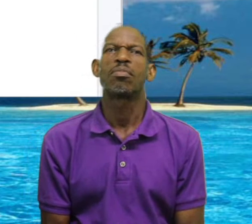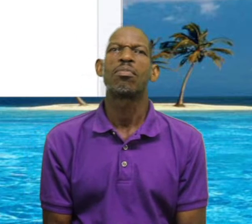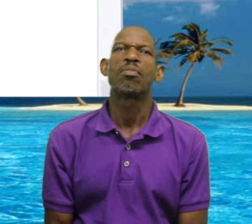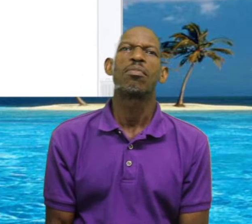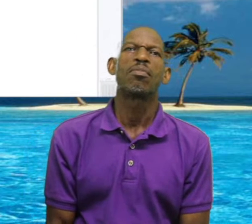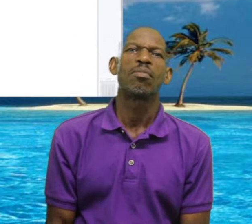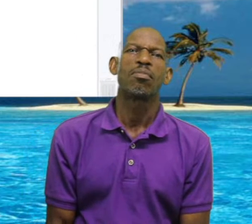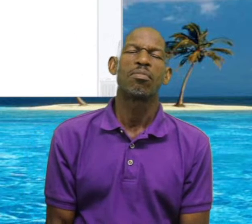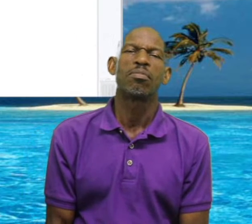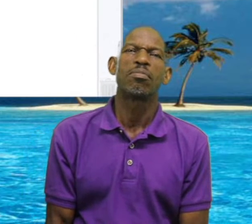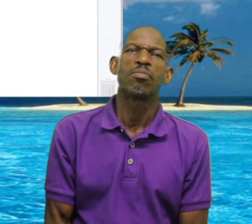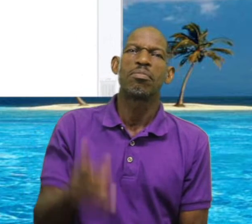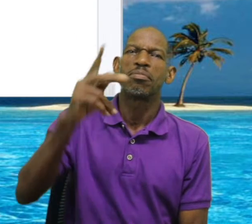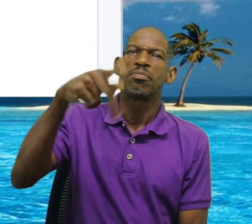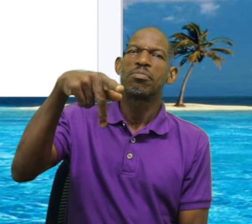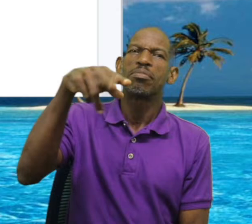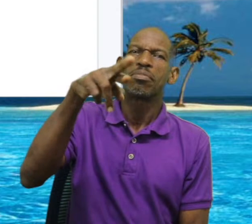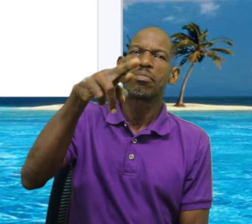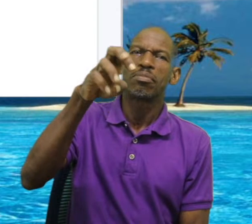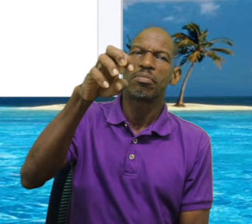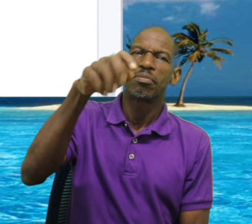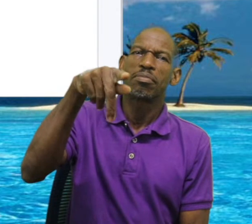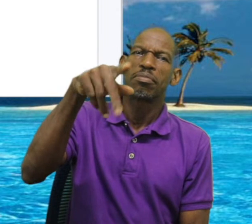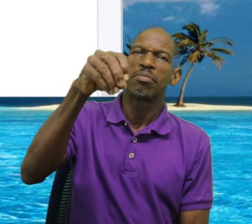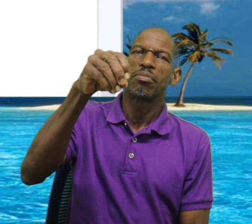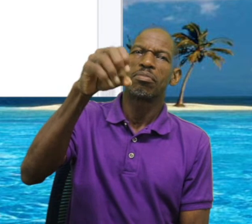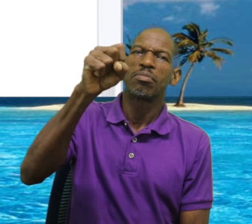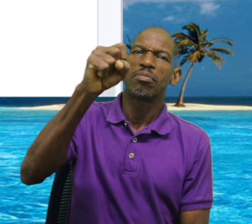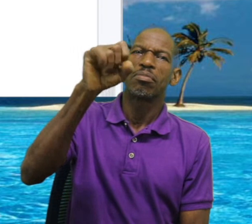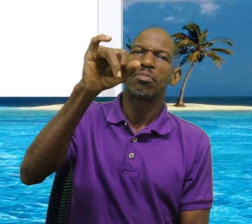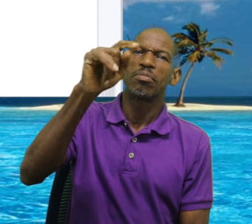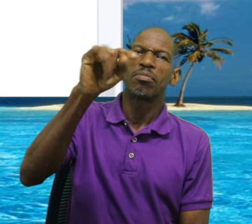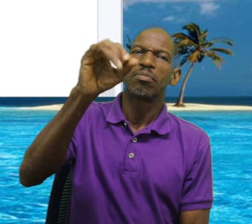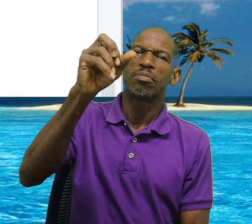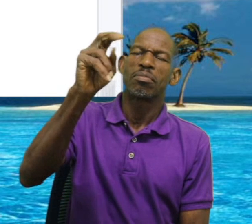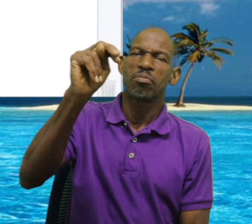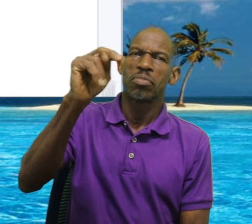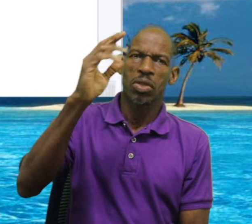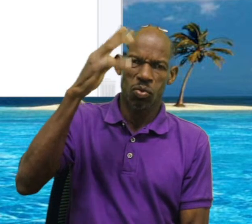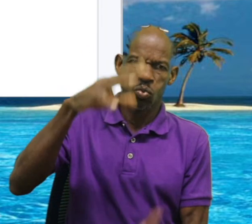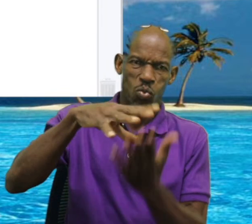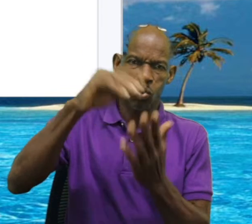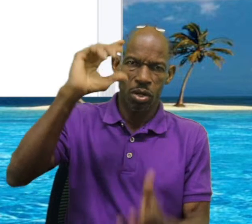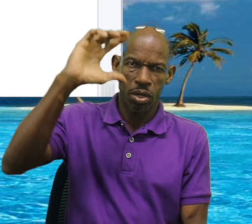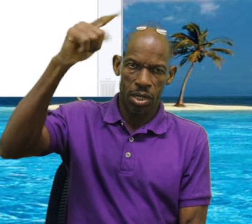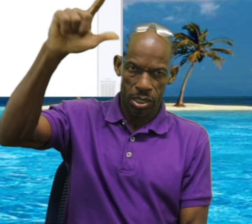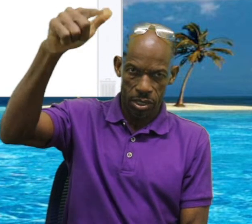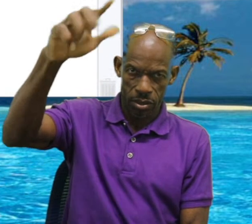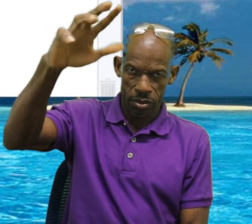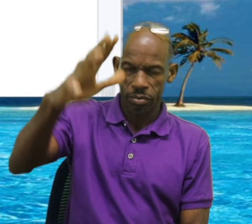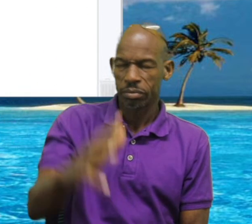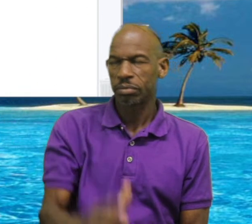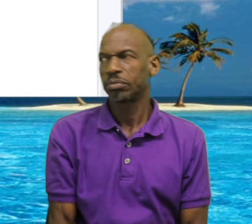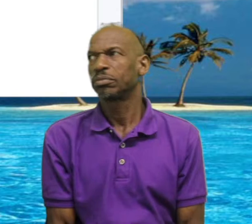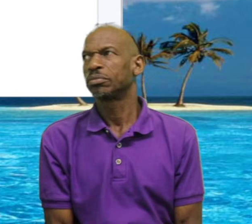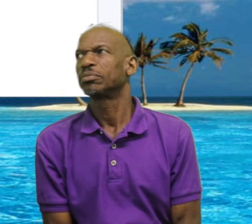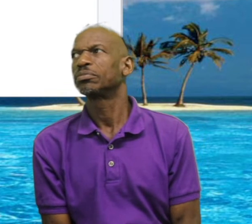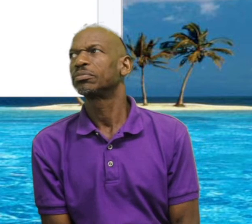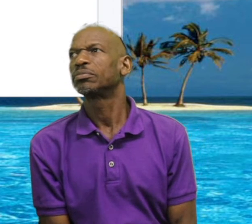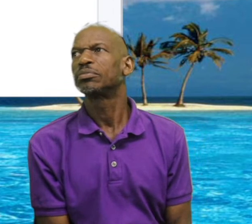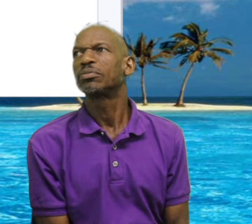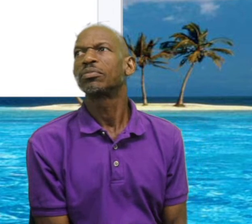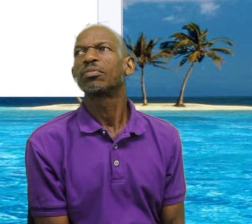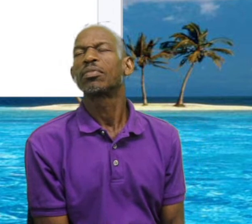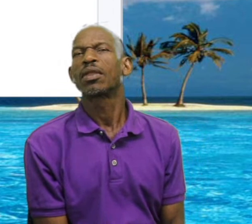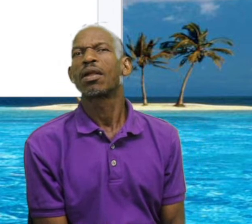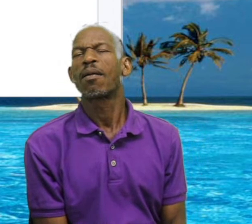of preposition when we come into that, right? Preposition. We'll learn about these later on. Preposition. Right? So you're looking at the